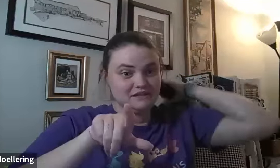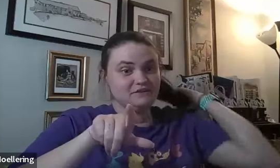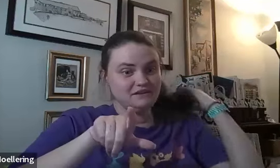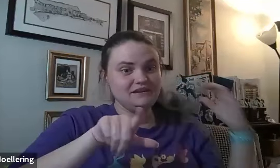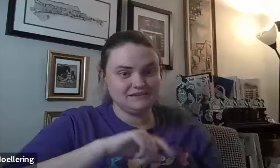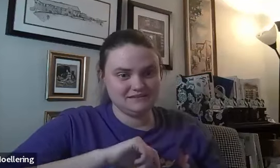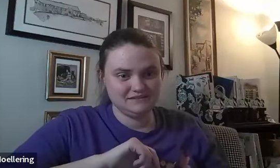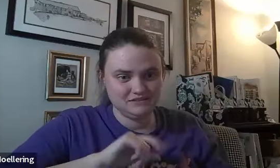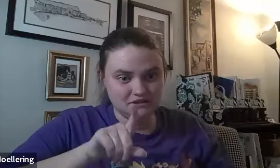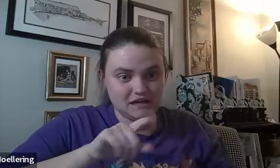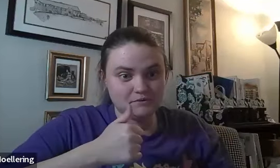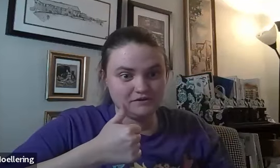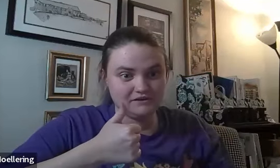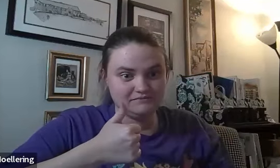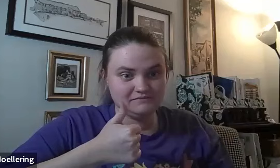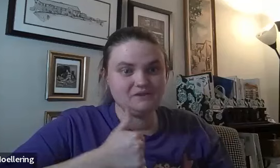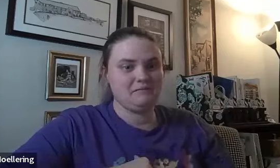If you need, yes. Do you need help? Or are you good? Okay.